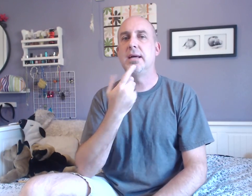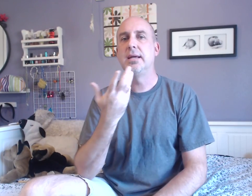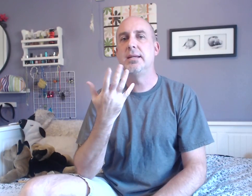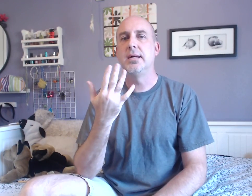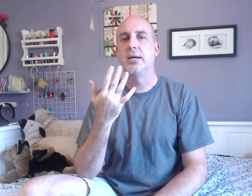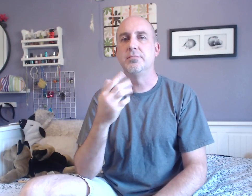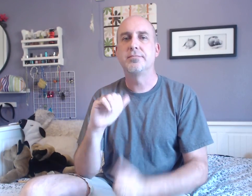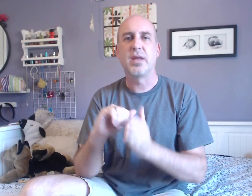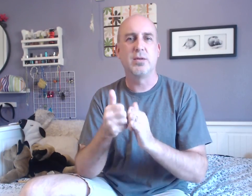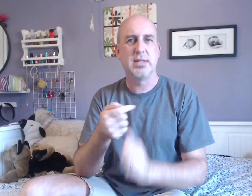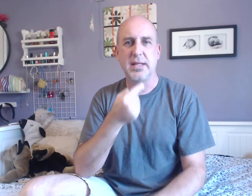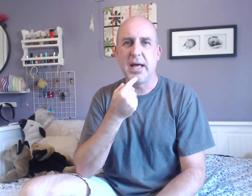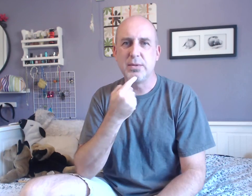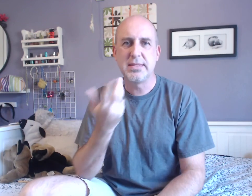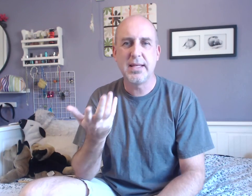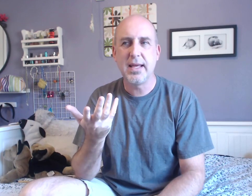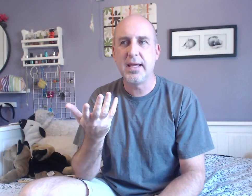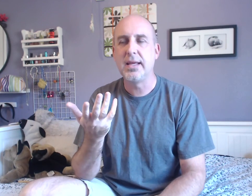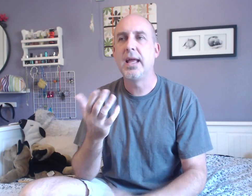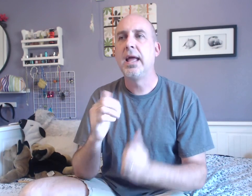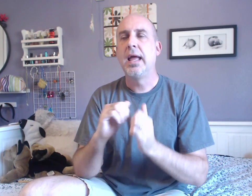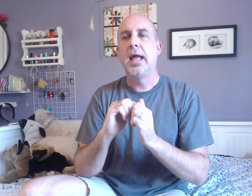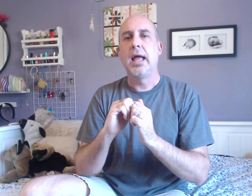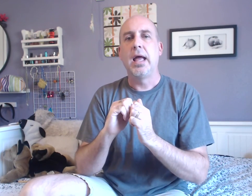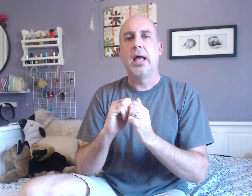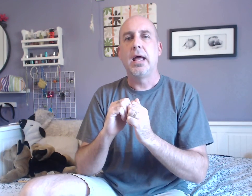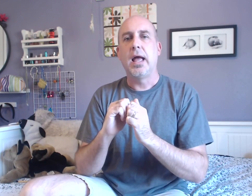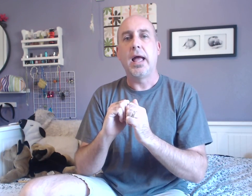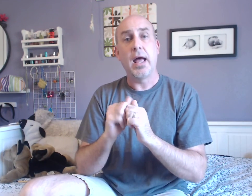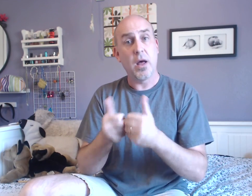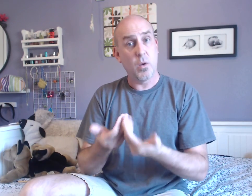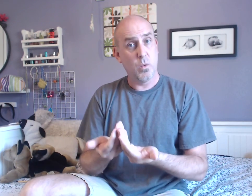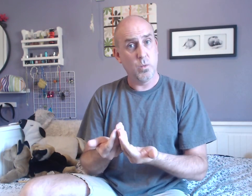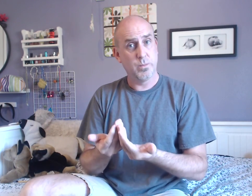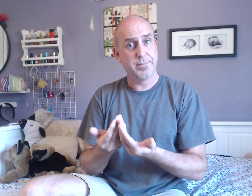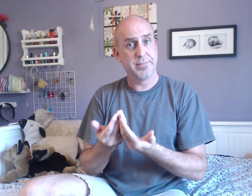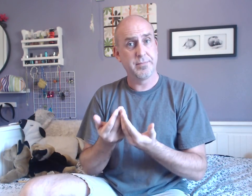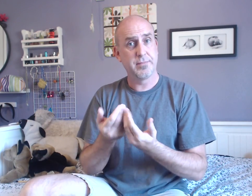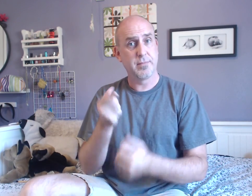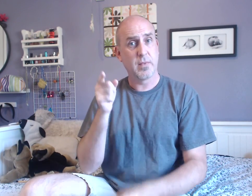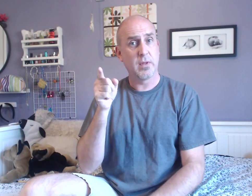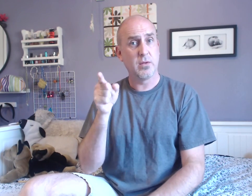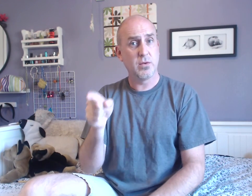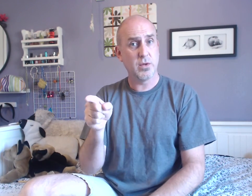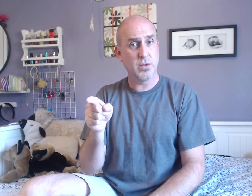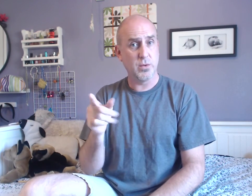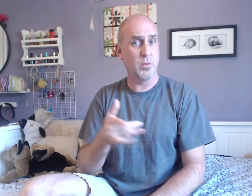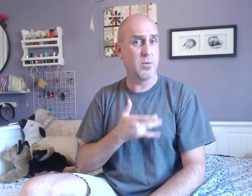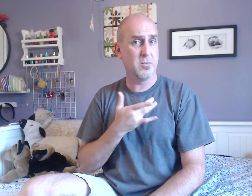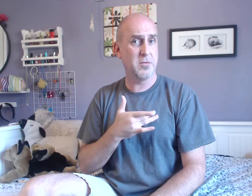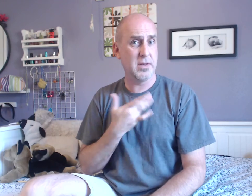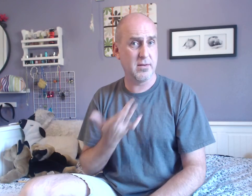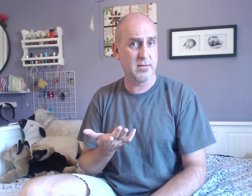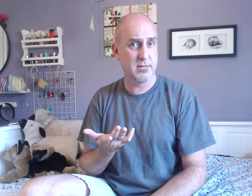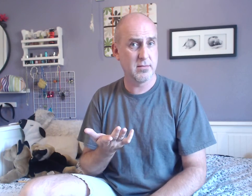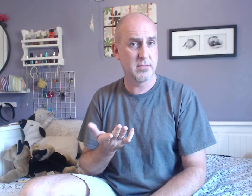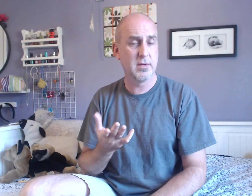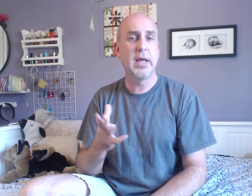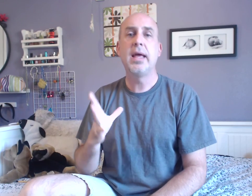sign, how to say, how do you feel? And